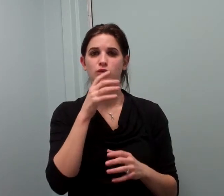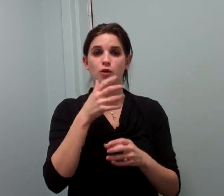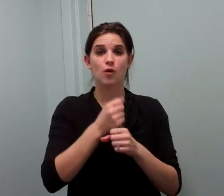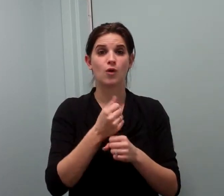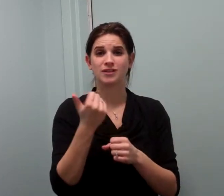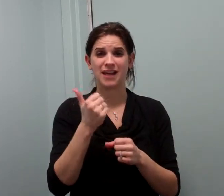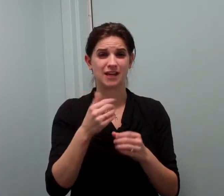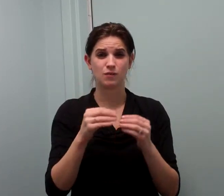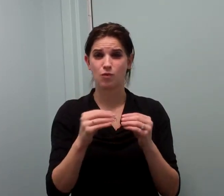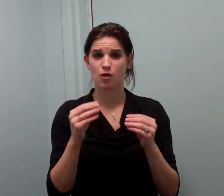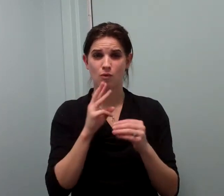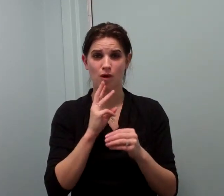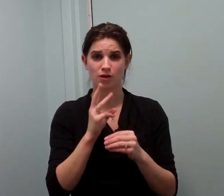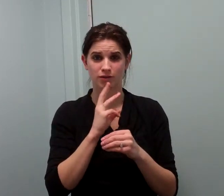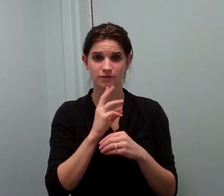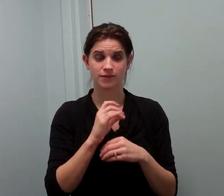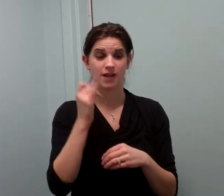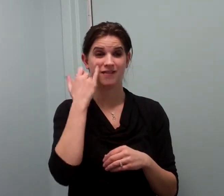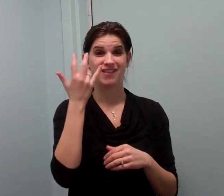what usually happens?